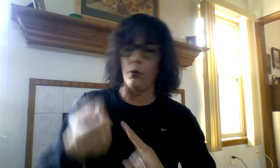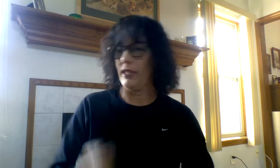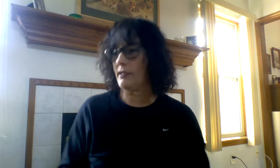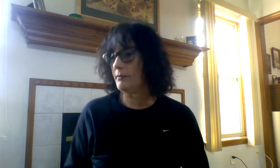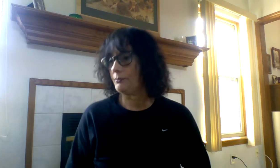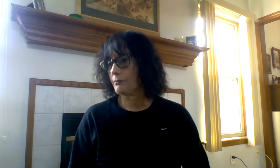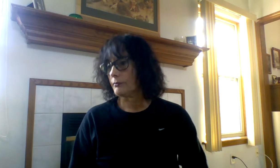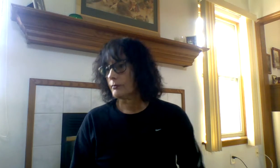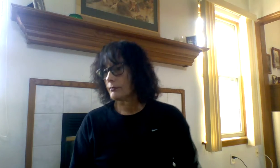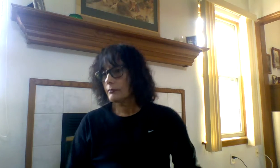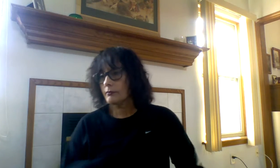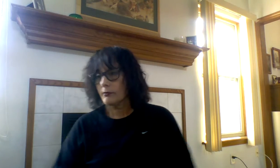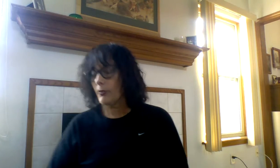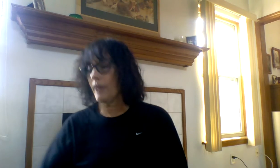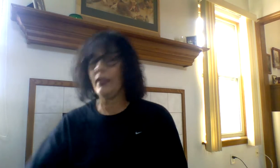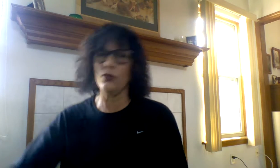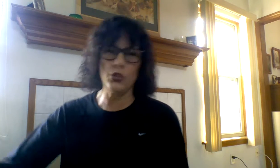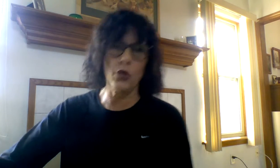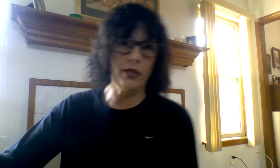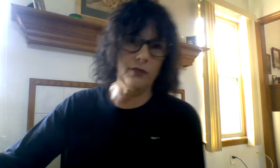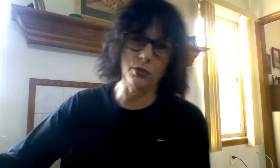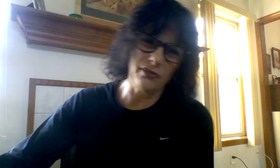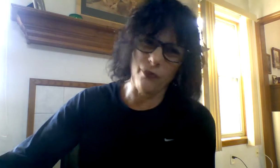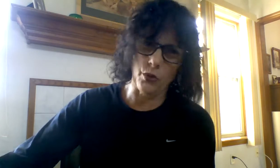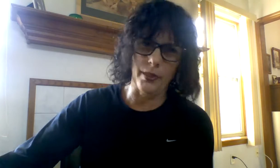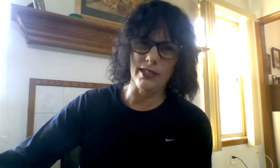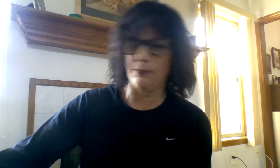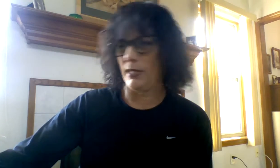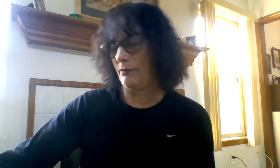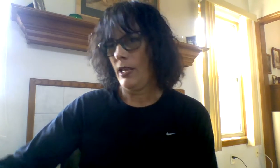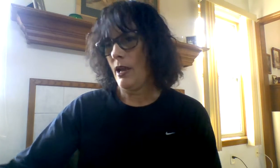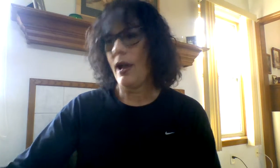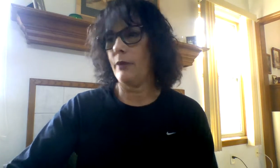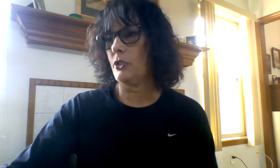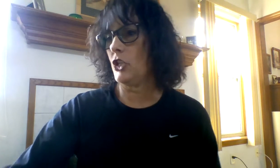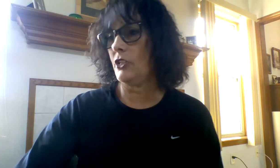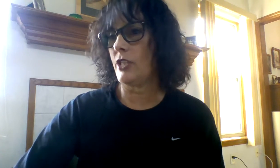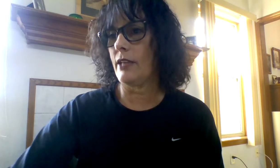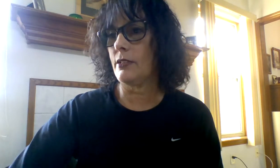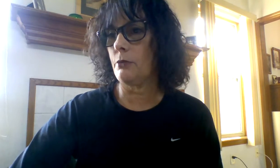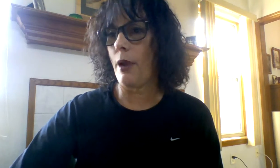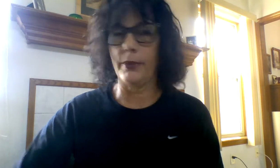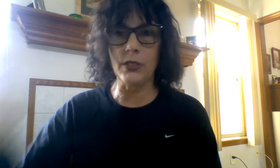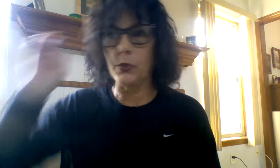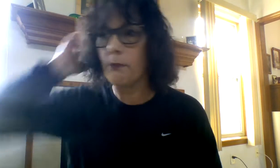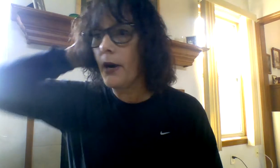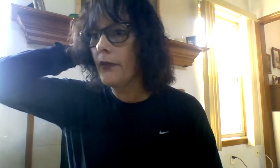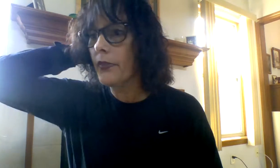point. They do show in the book 4 weeks, but I would change that to probably to a month.